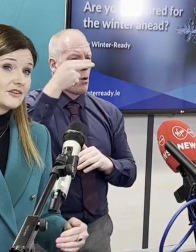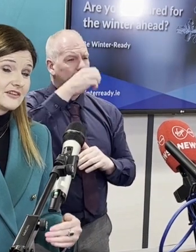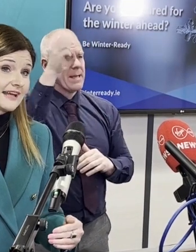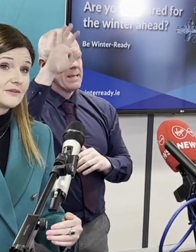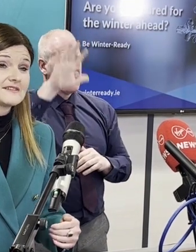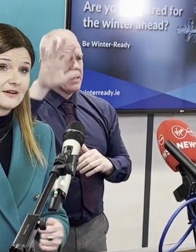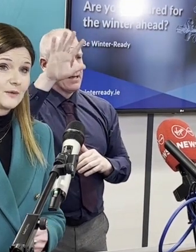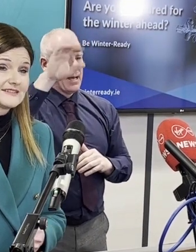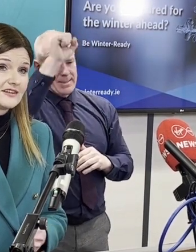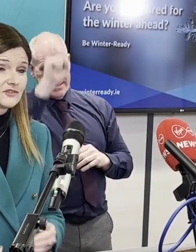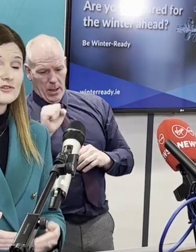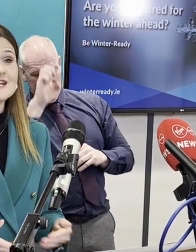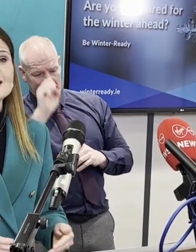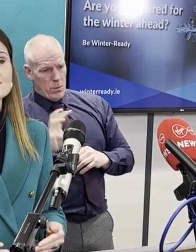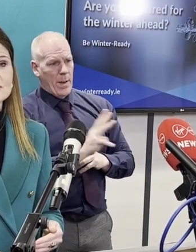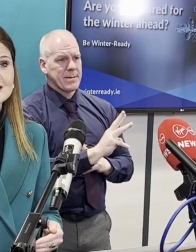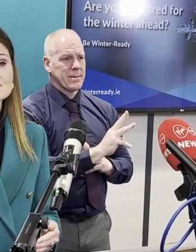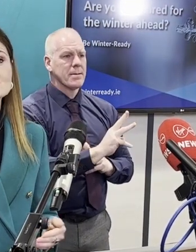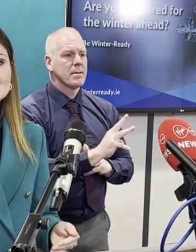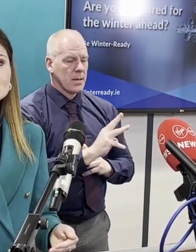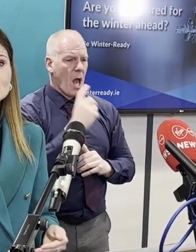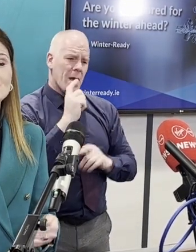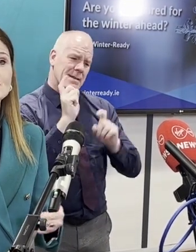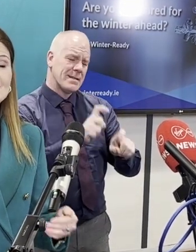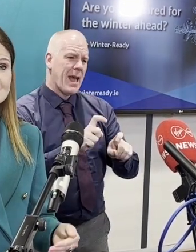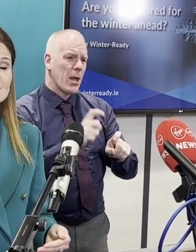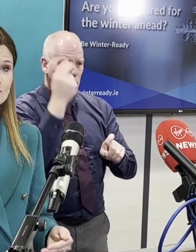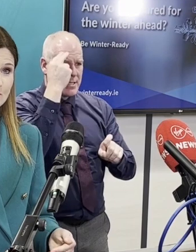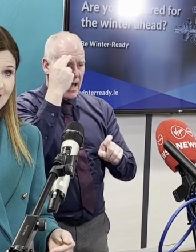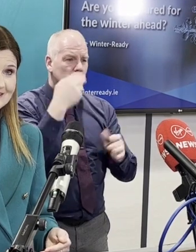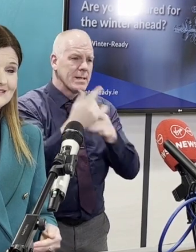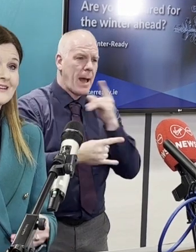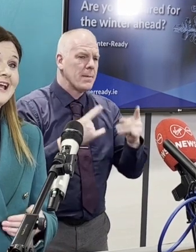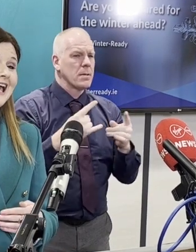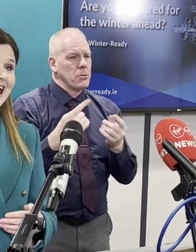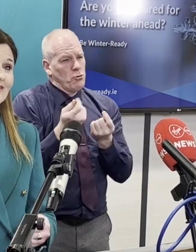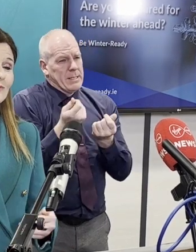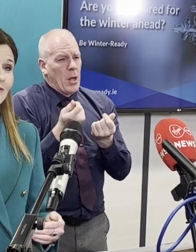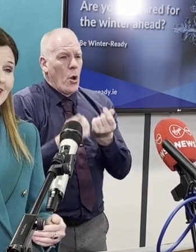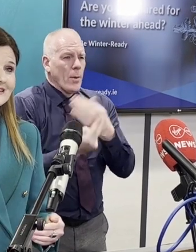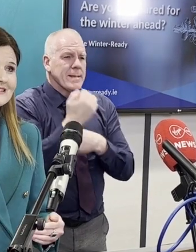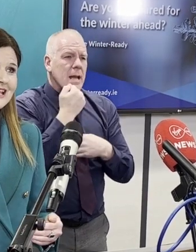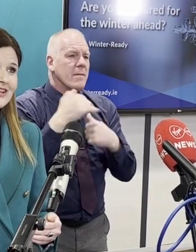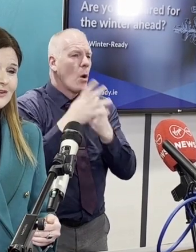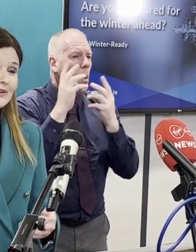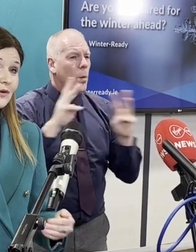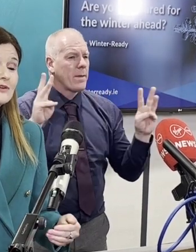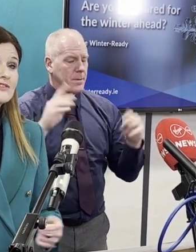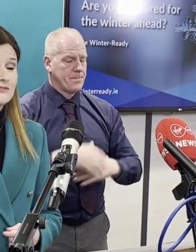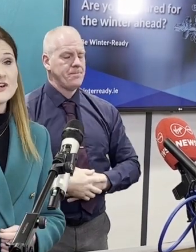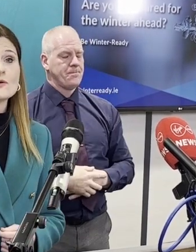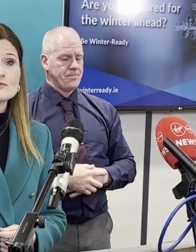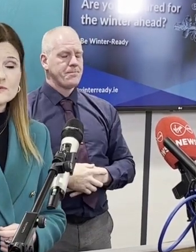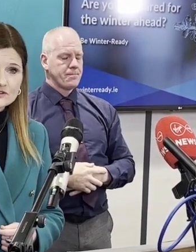into the south and southwest also. So really, it's just a case of staying in touch then with the latest forecasts and warnings. So with the